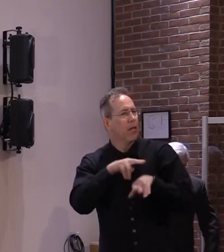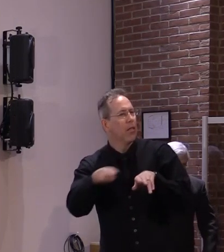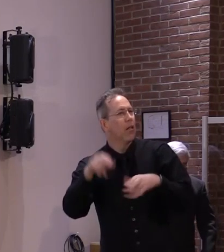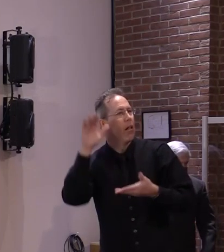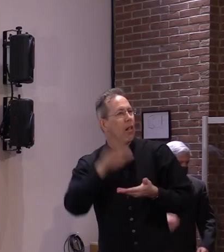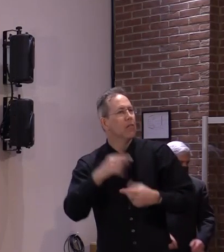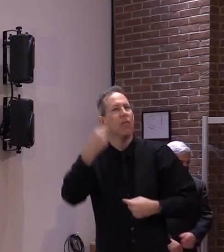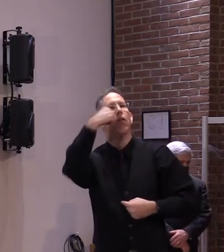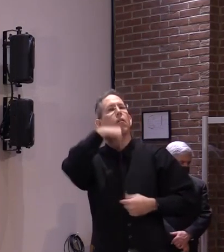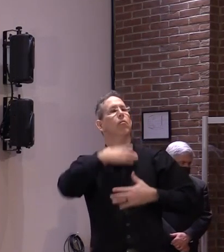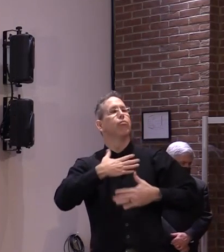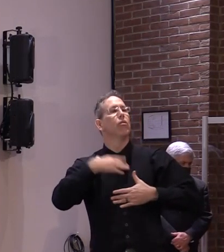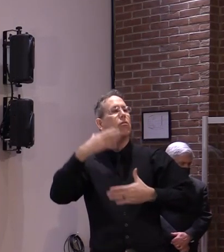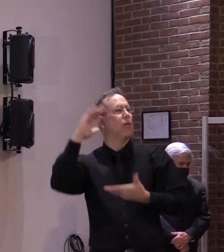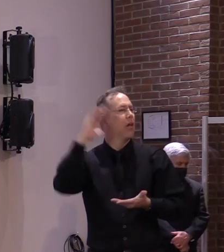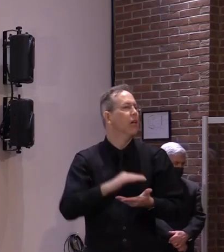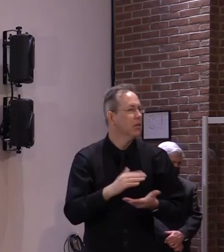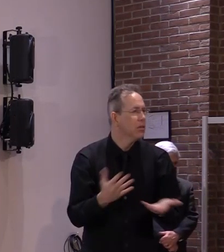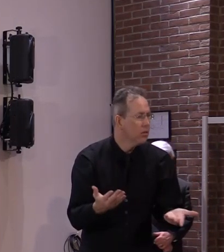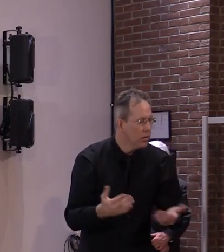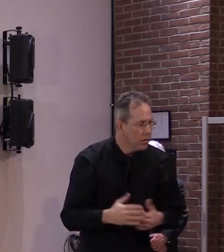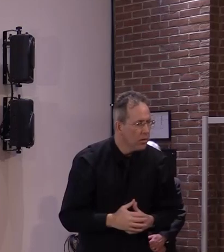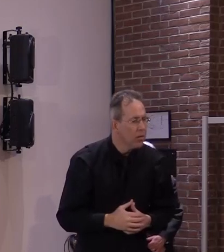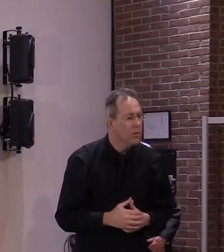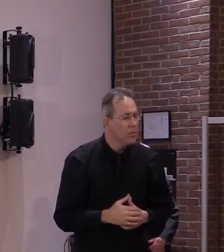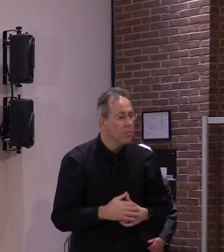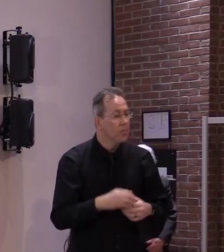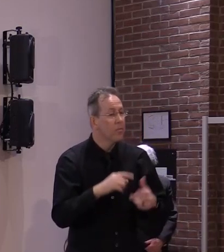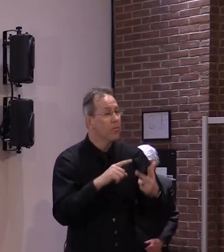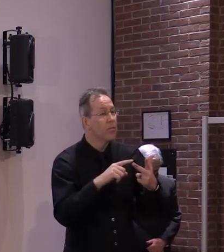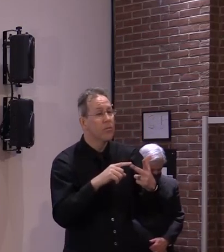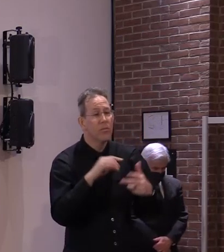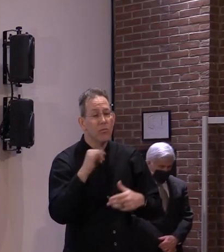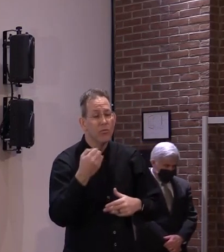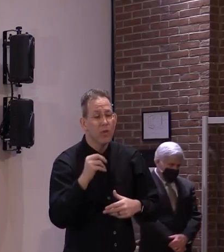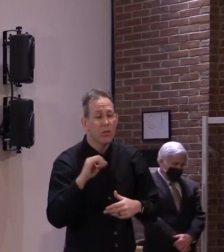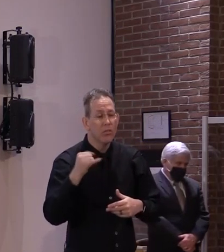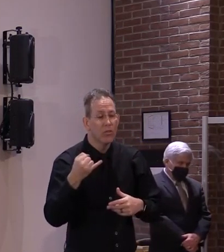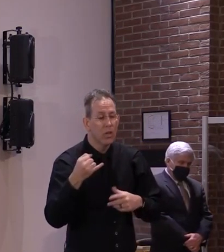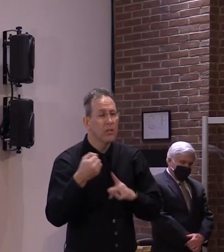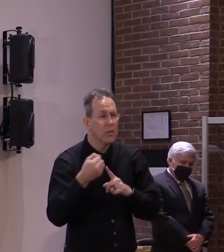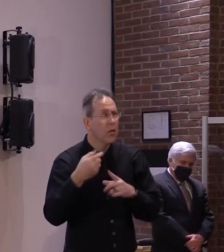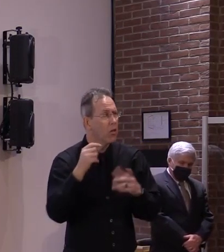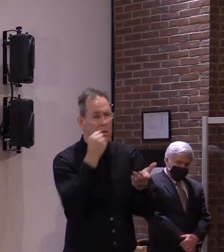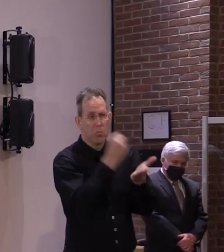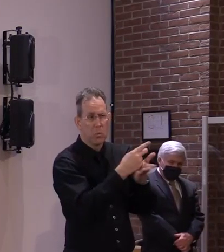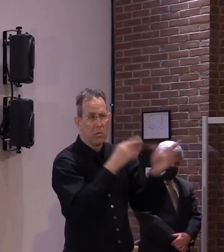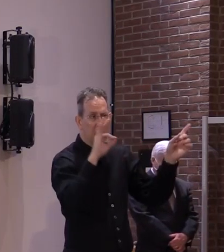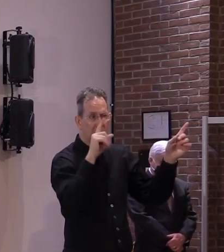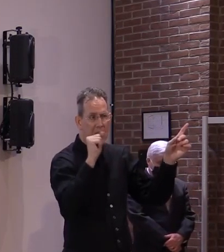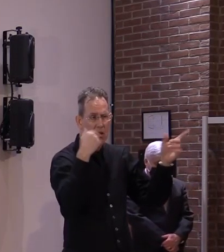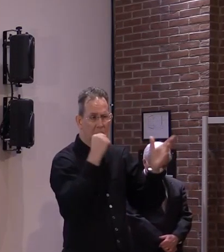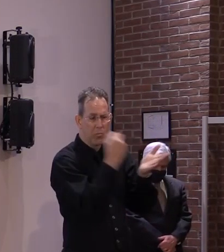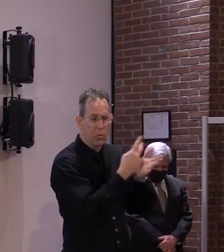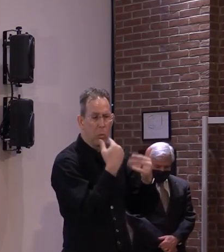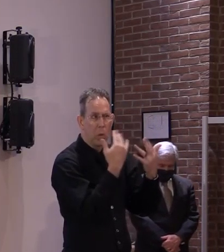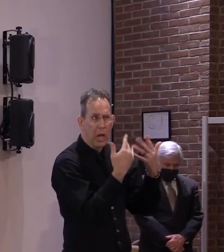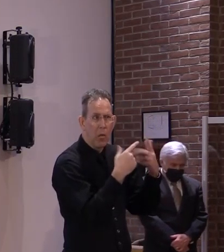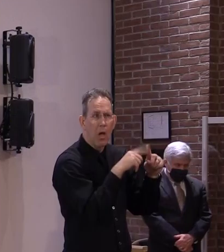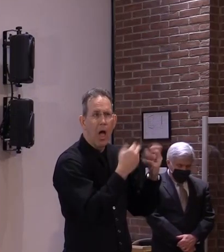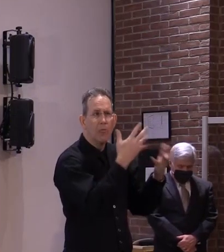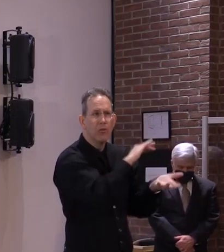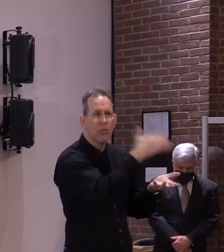we hear the exact parameters that the FDA and then the CDC are operating under as well with regard